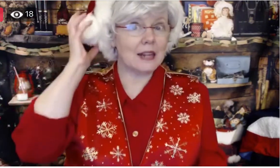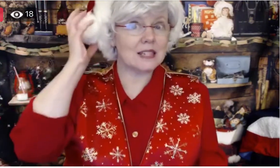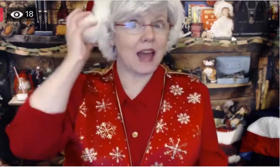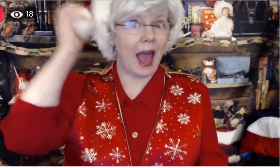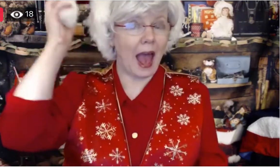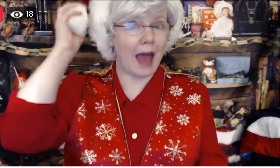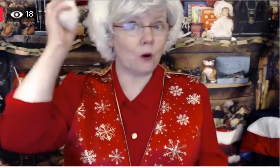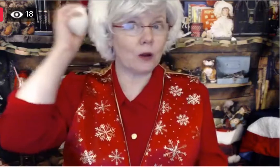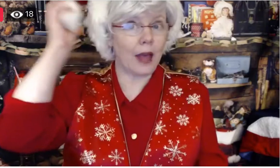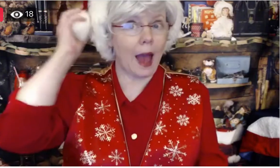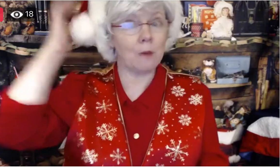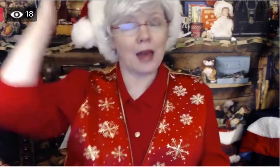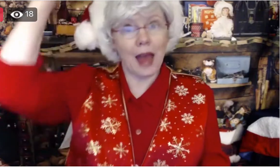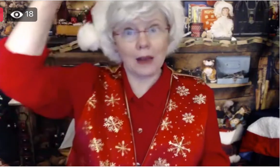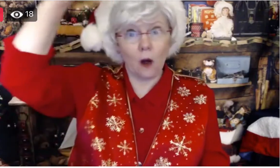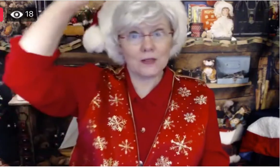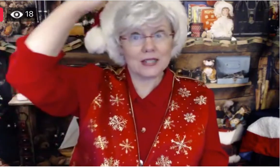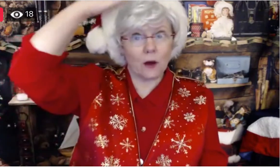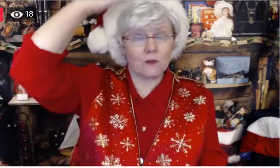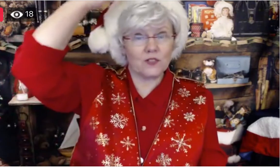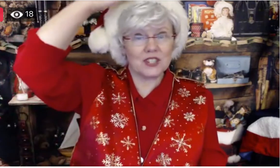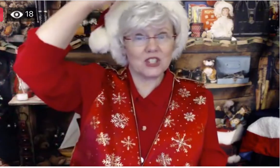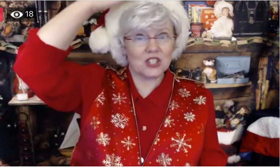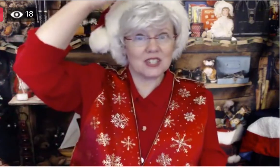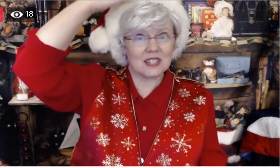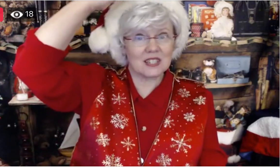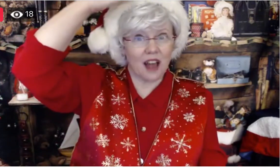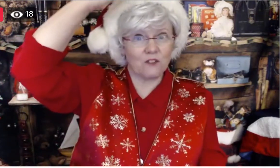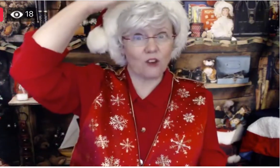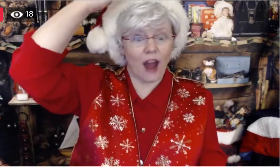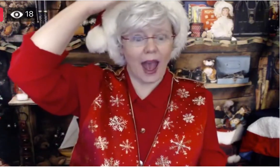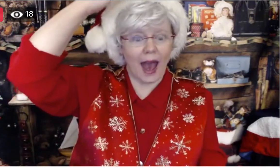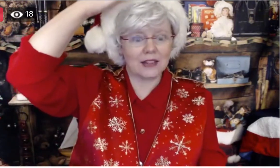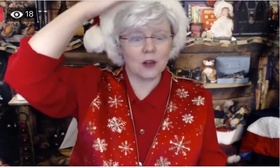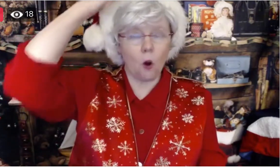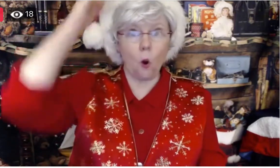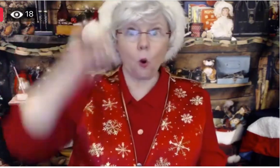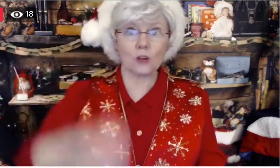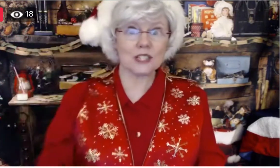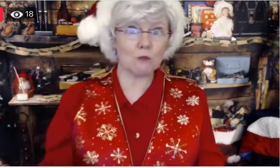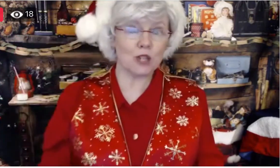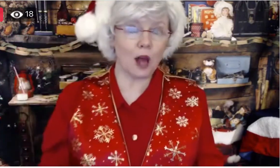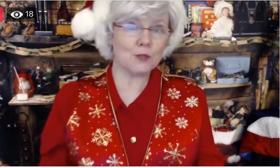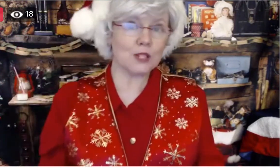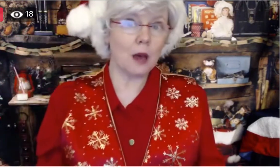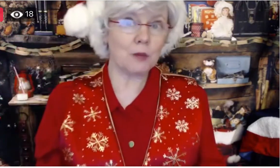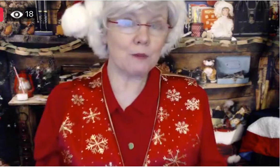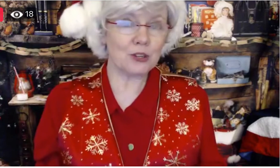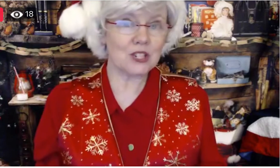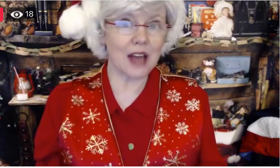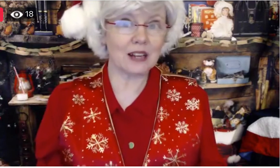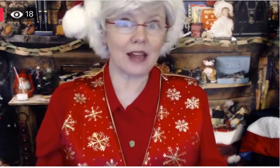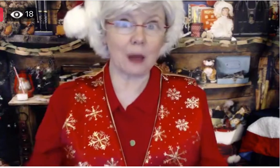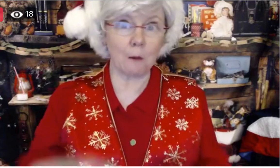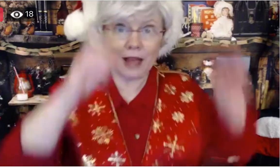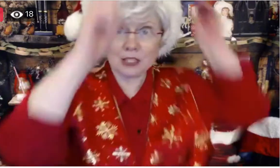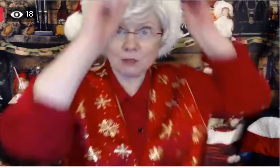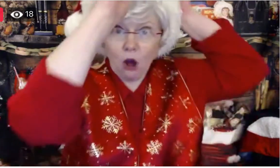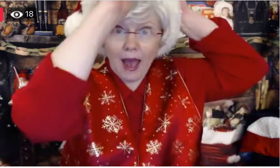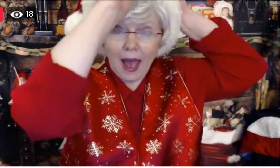Santa's hat or cap. And also, this is just a sign for hat. Or sometimes people sign it like a baseball